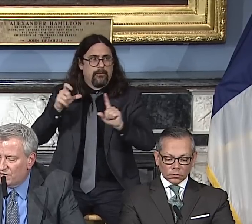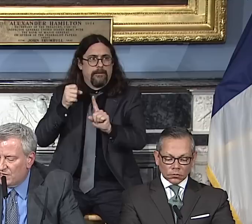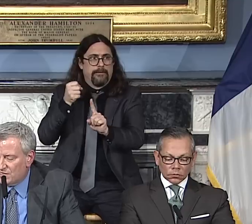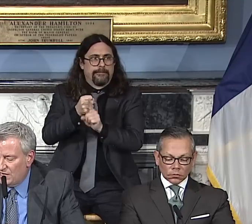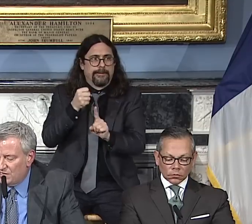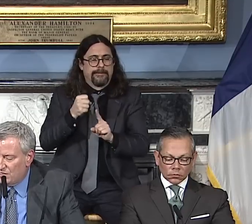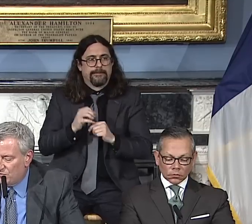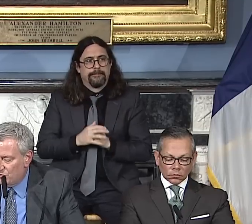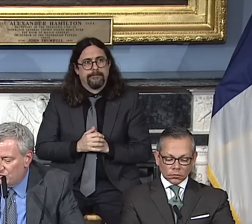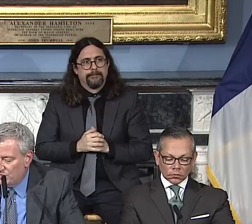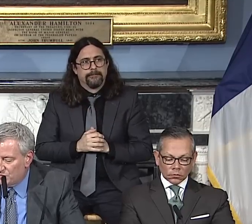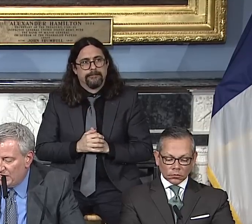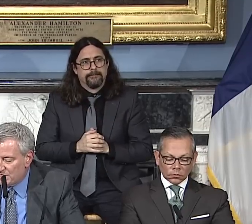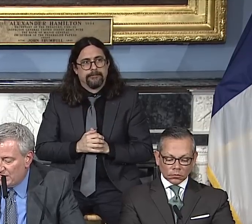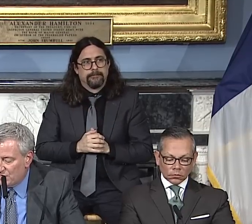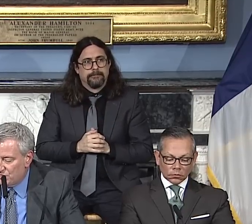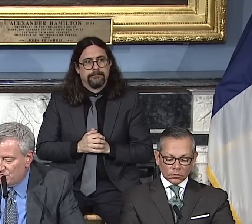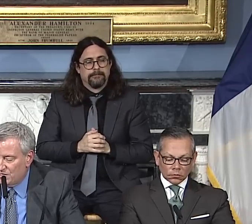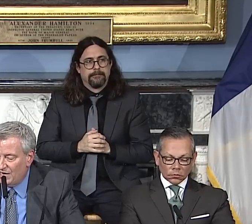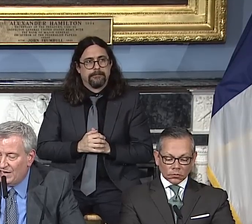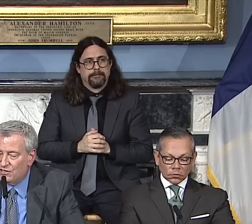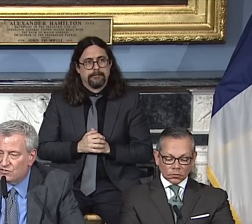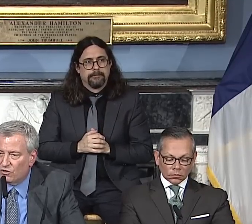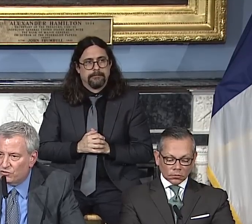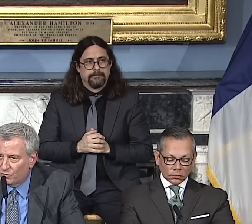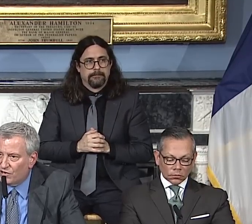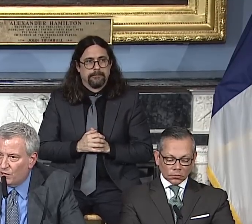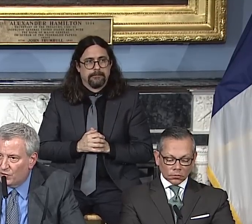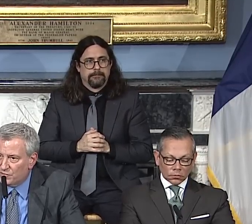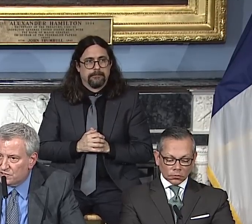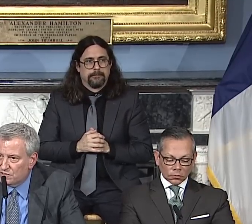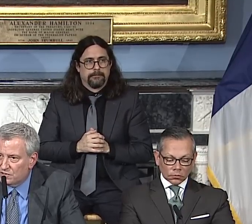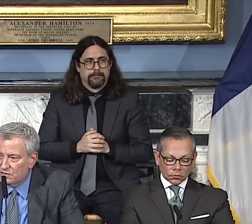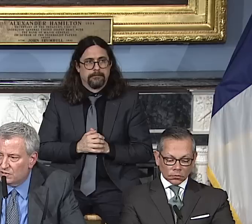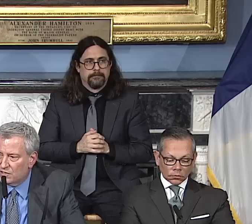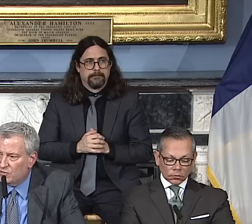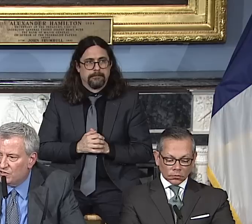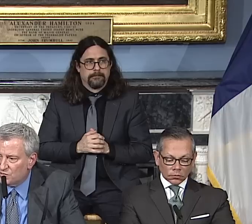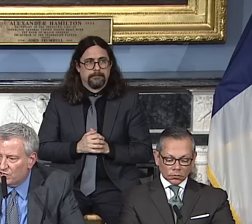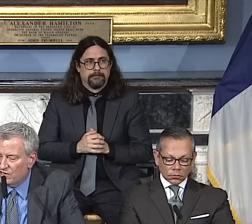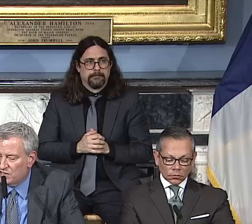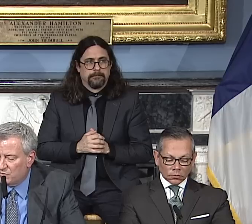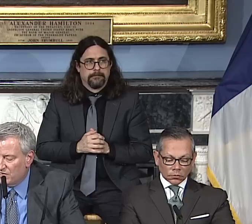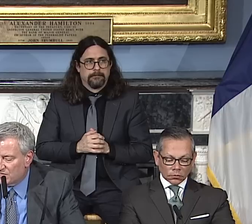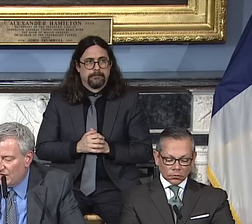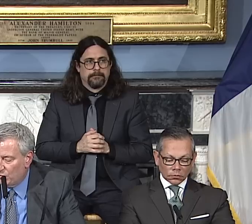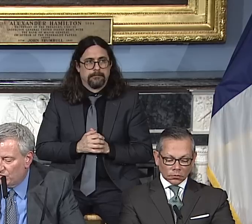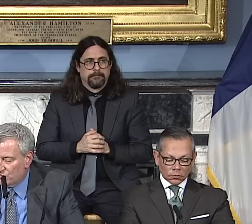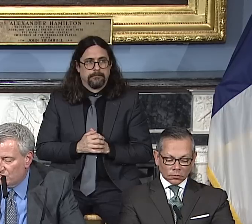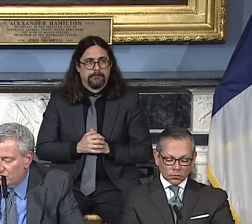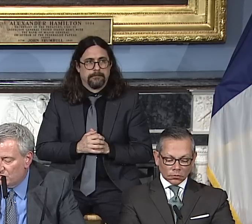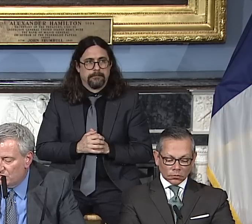there's nothing that says if you do these mass actions, it ends all your problems. The community spread has